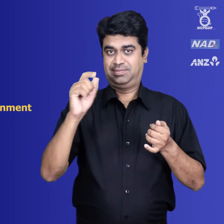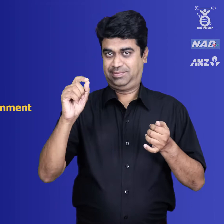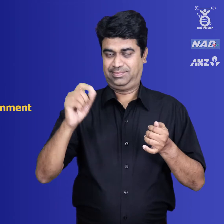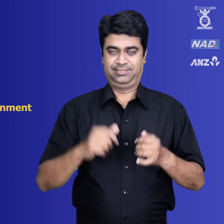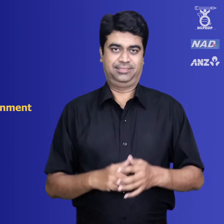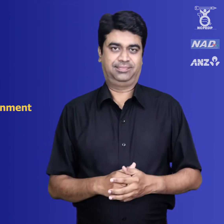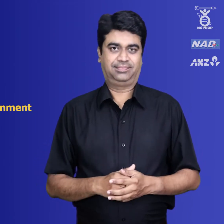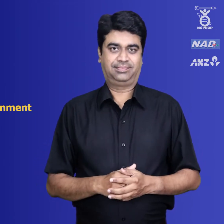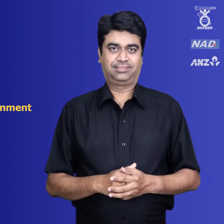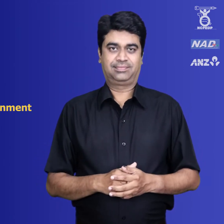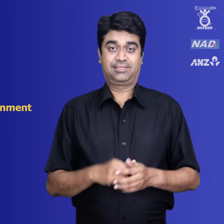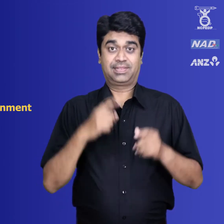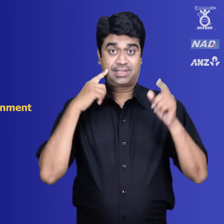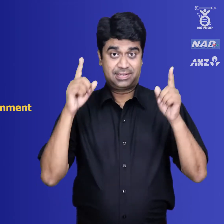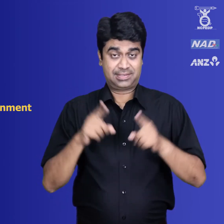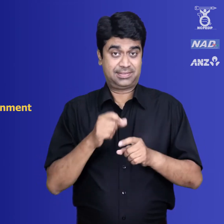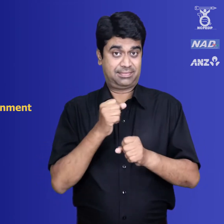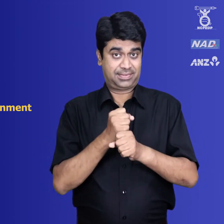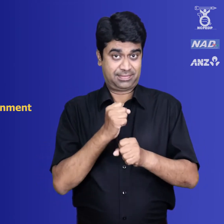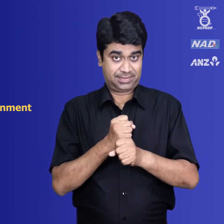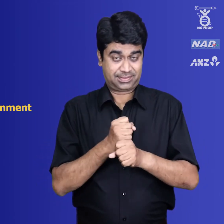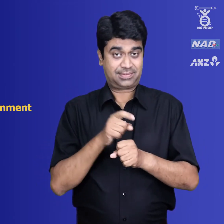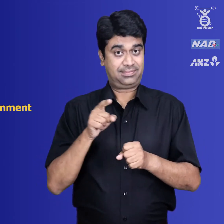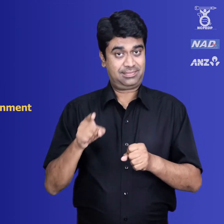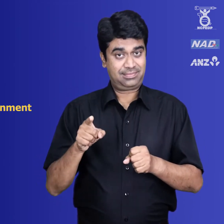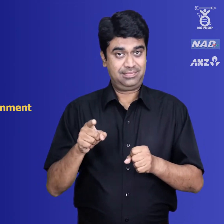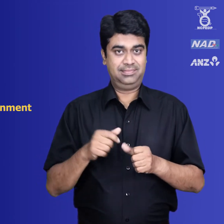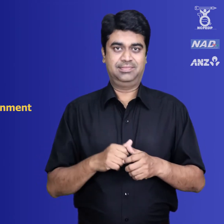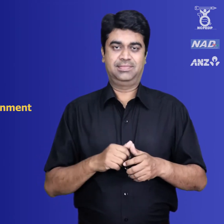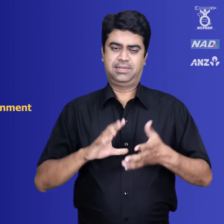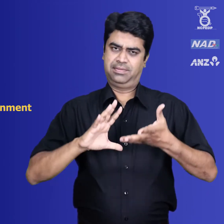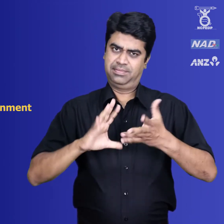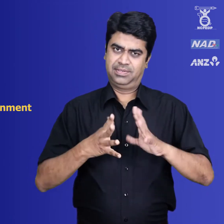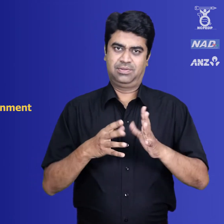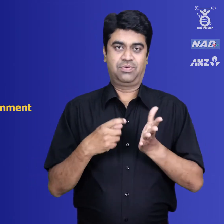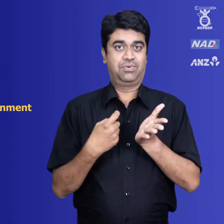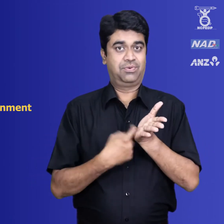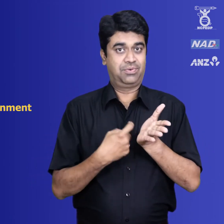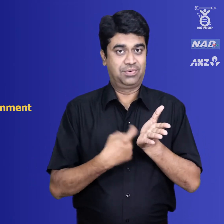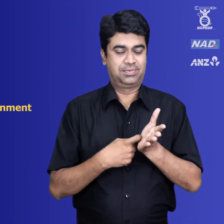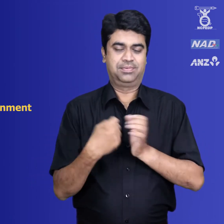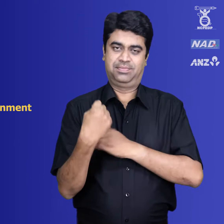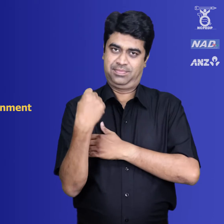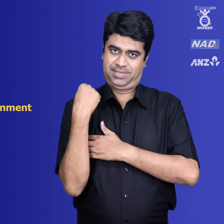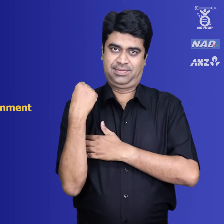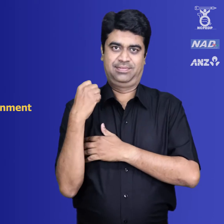100. Power of central government to make rules.